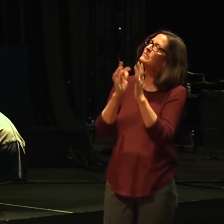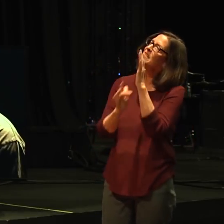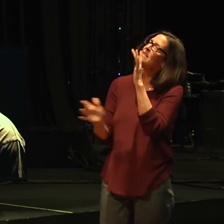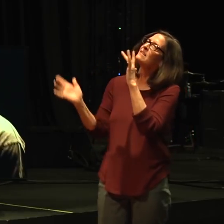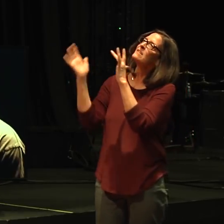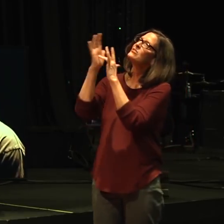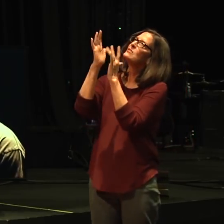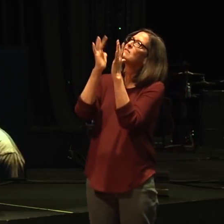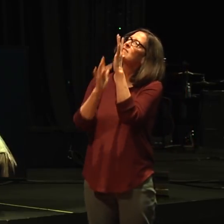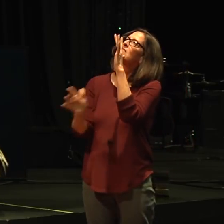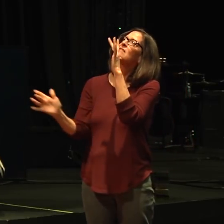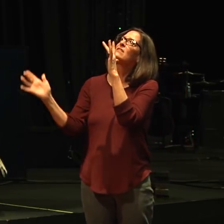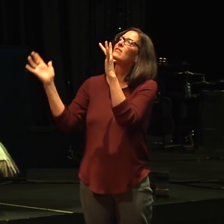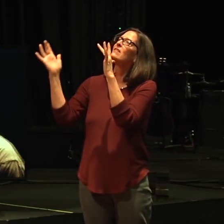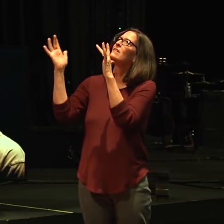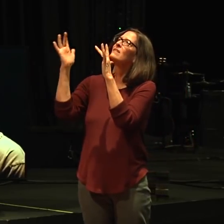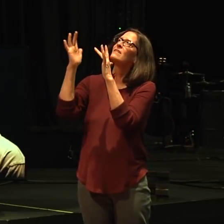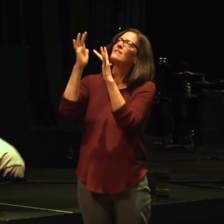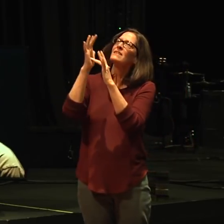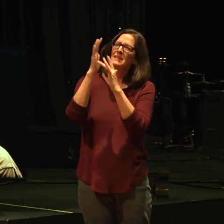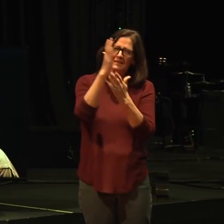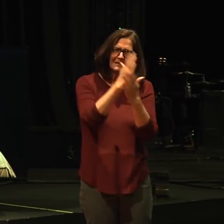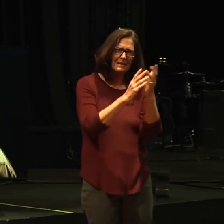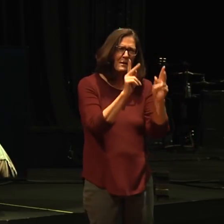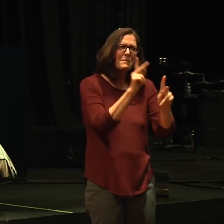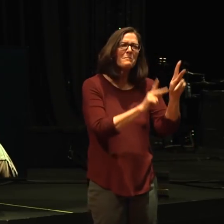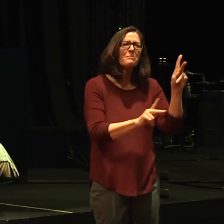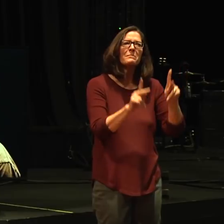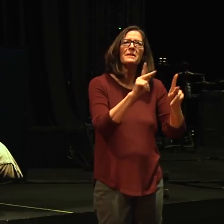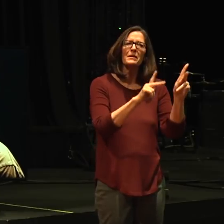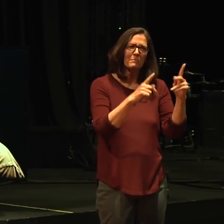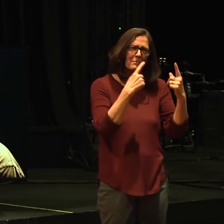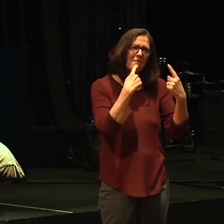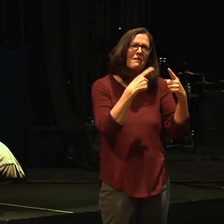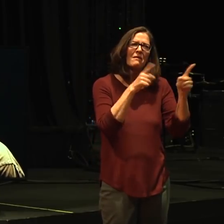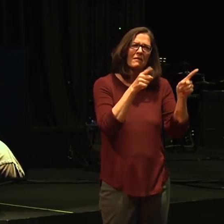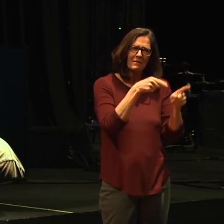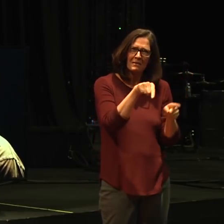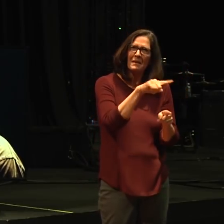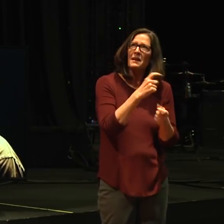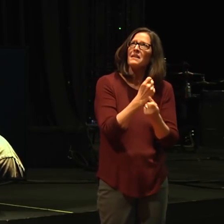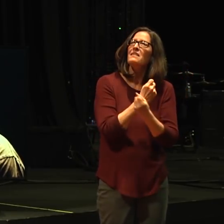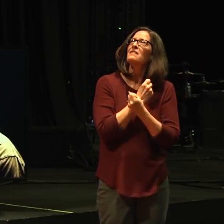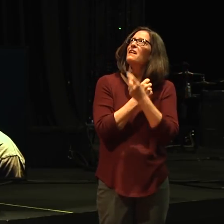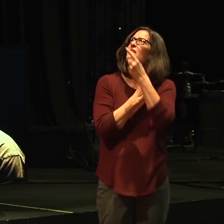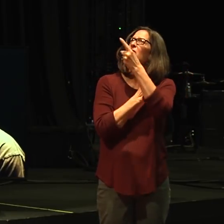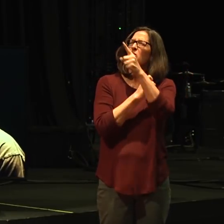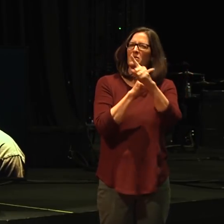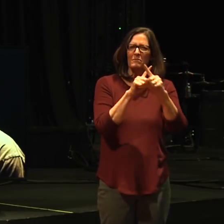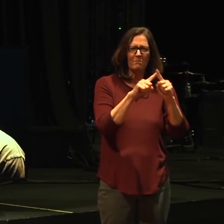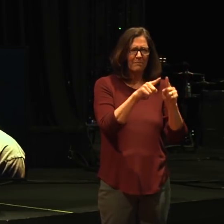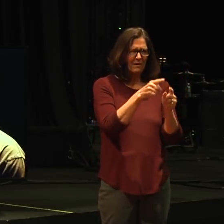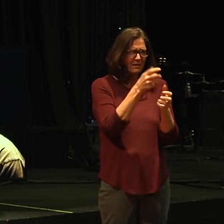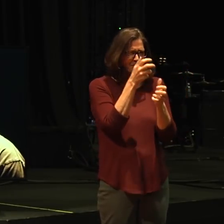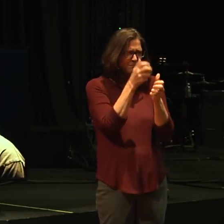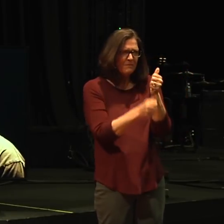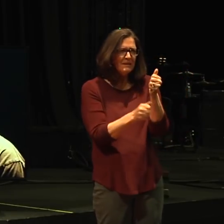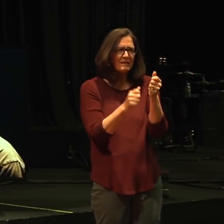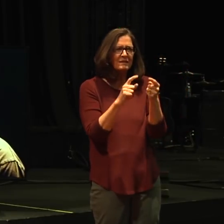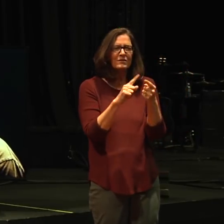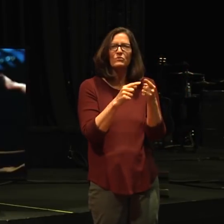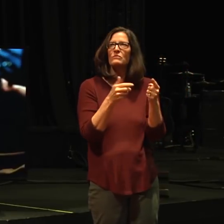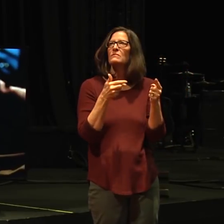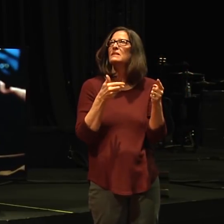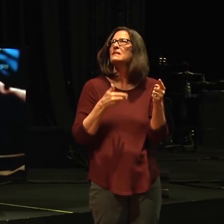And Jesus, Jesus, there are those that say they loved you, but they've treated me so